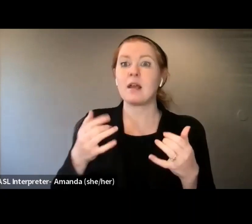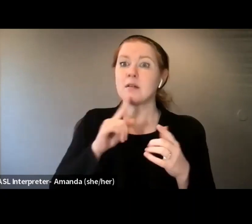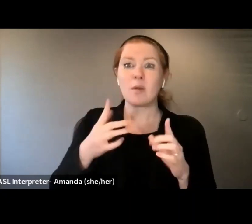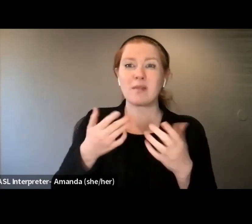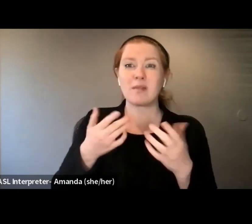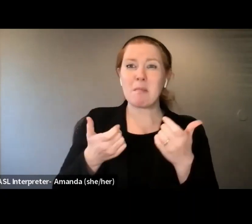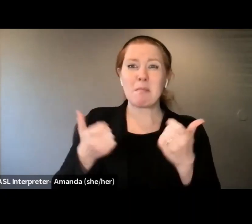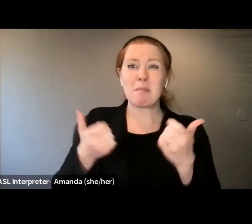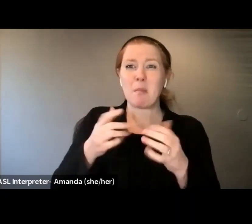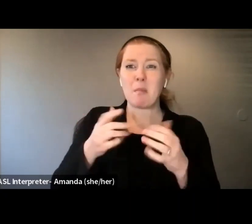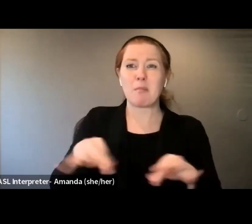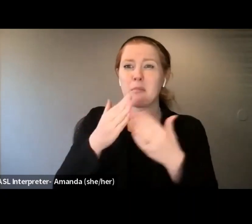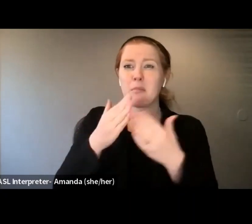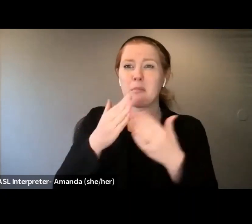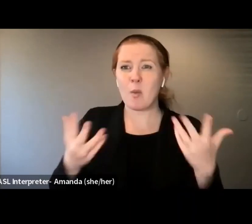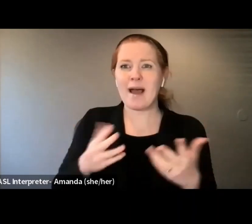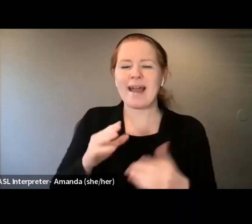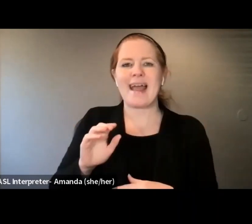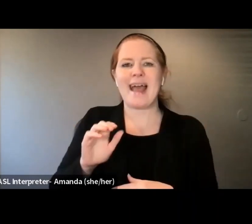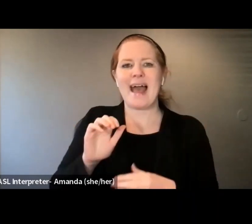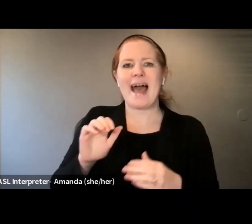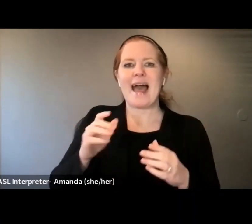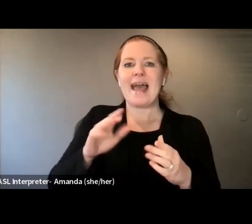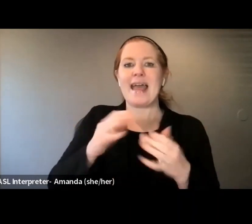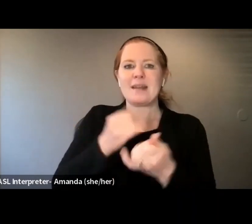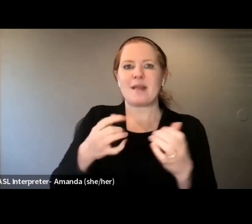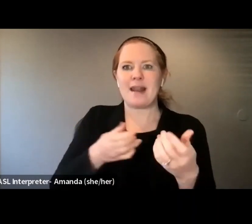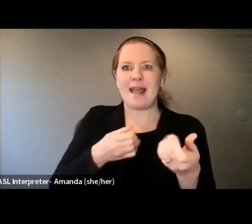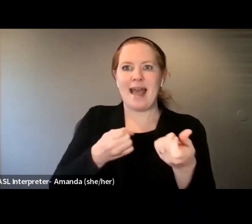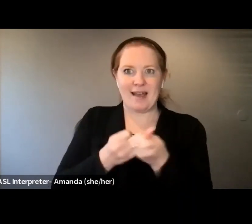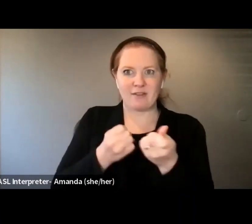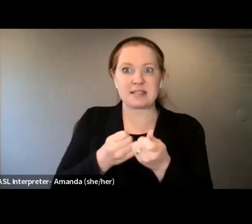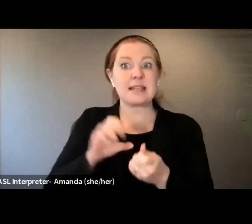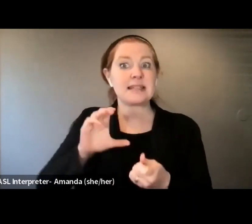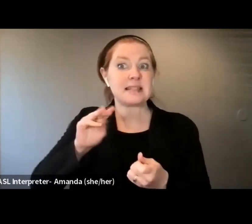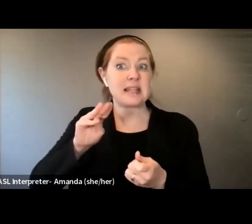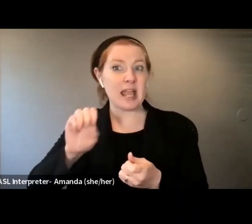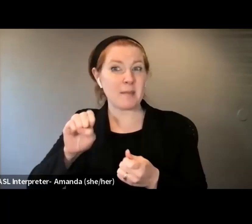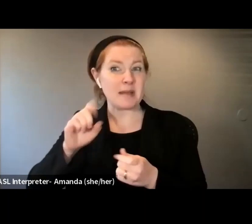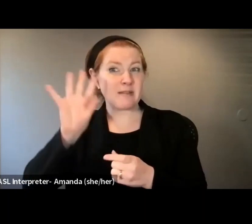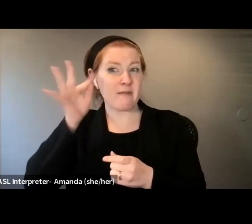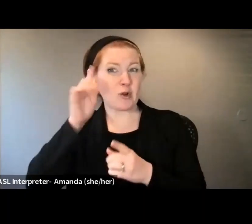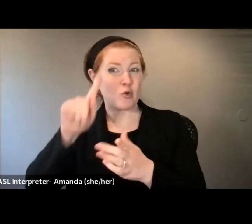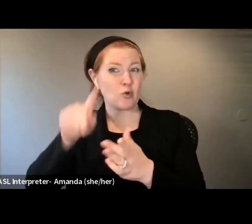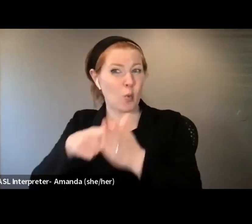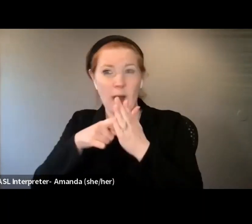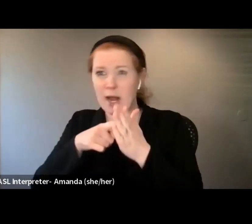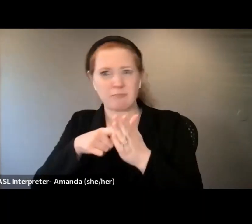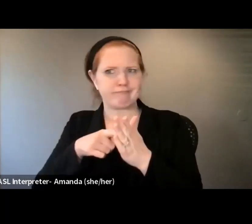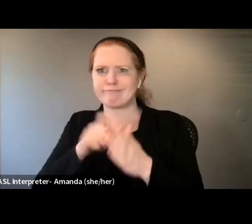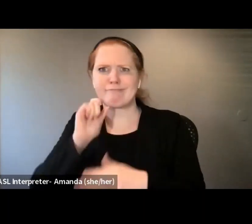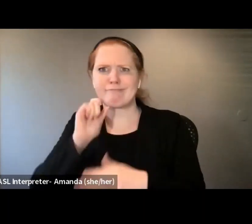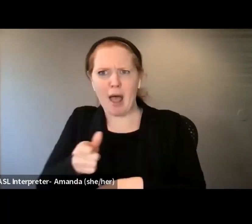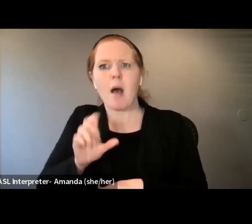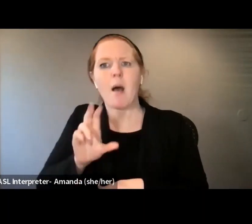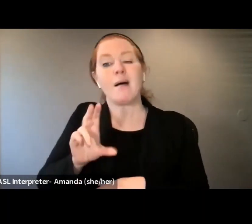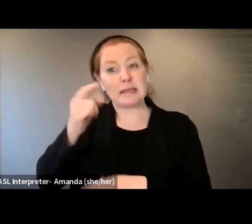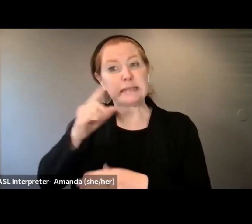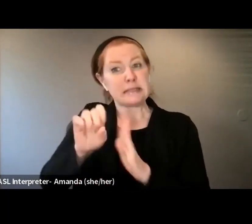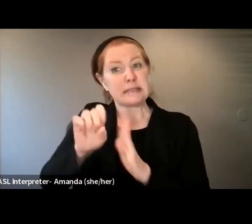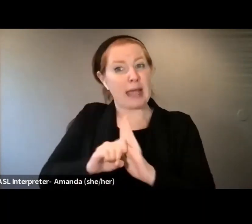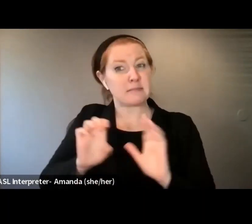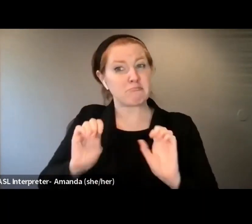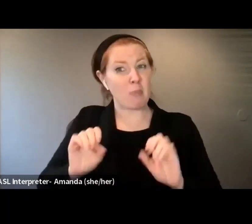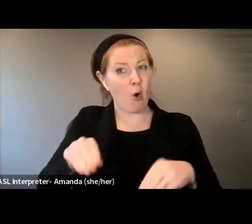which is not required in a waiver. CMS does not require it as a federal requirement, but states can choose to offer it. And so in this section,